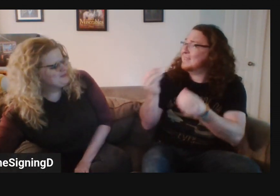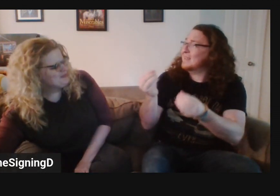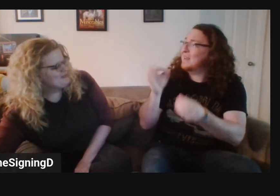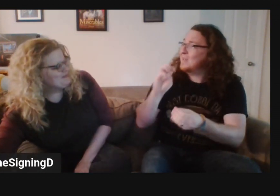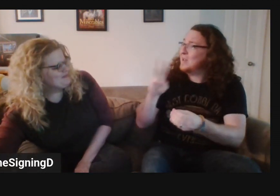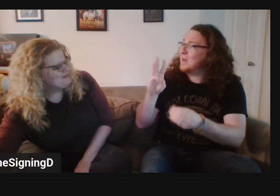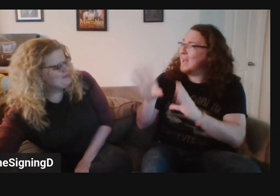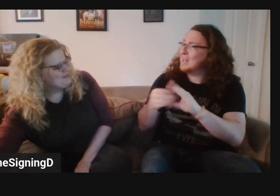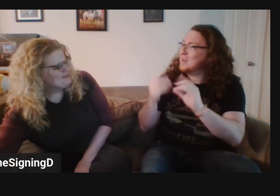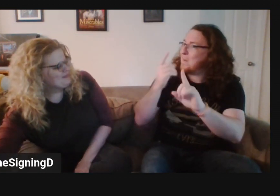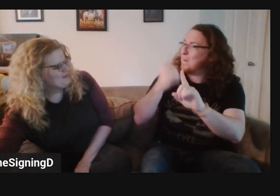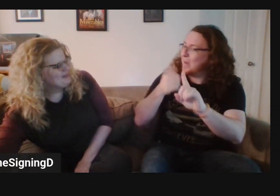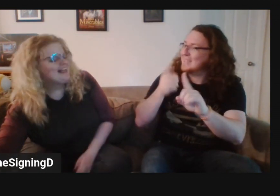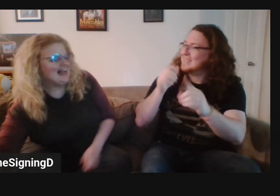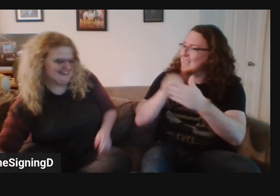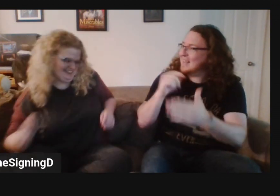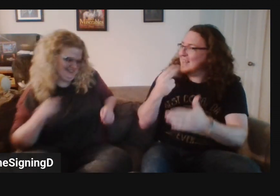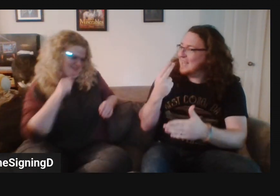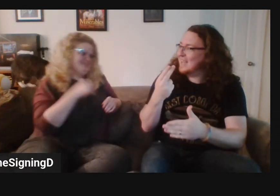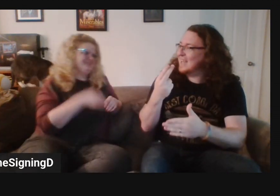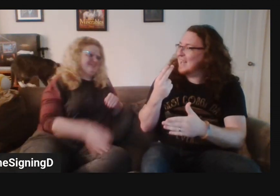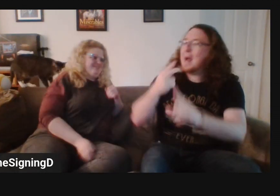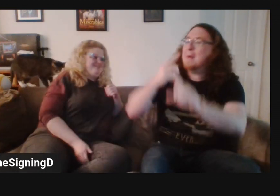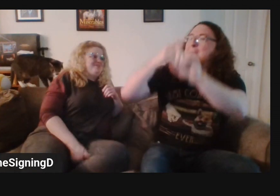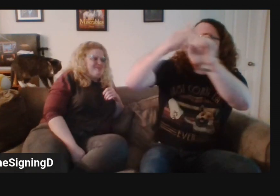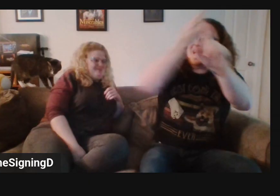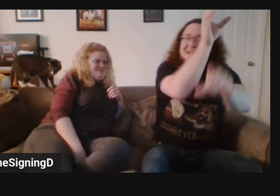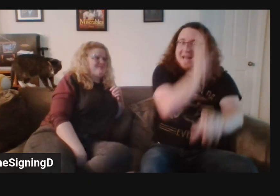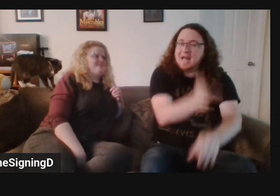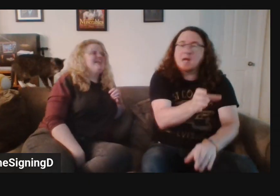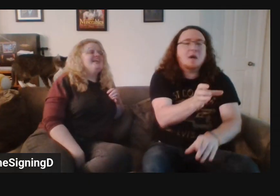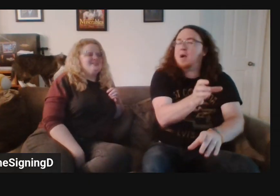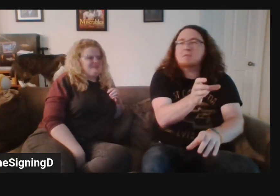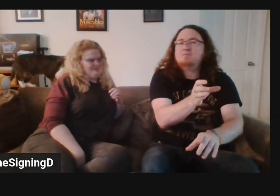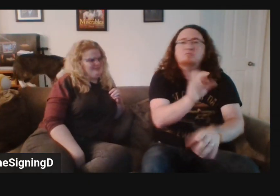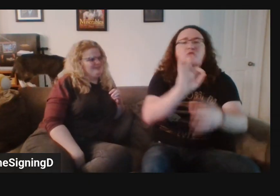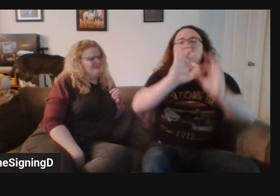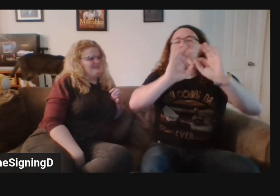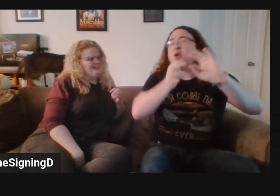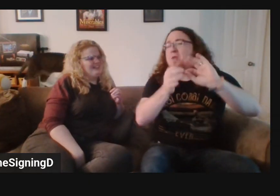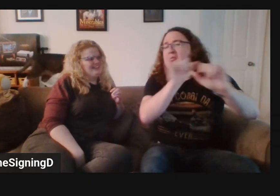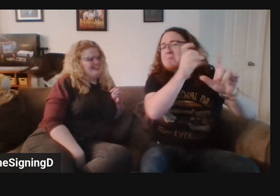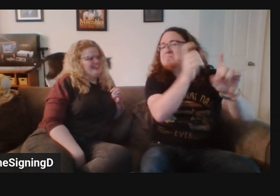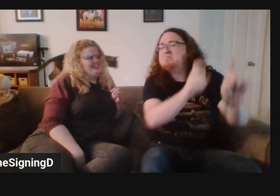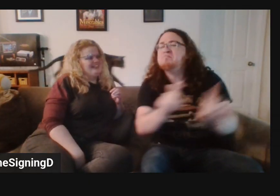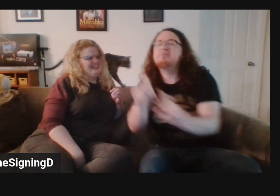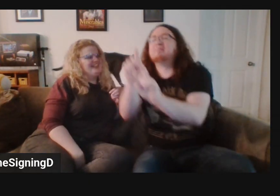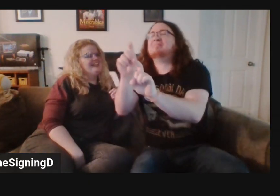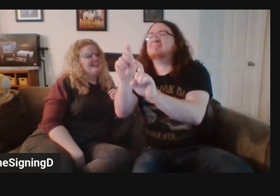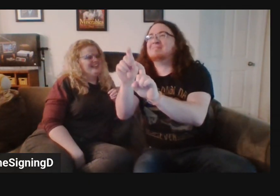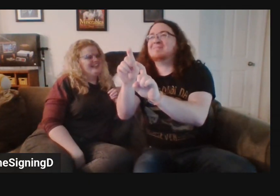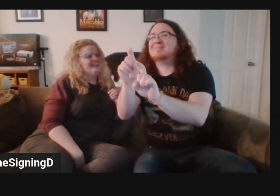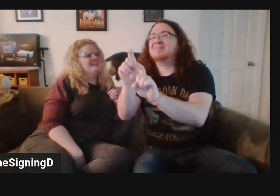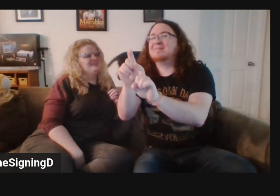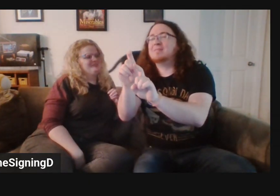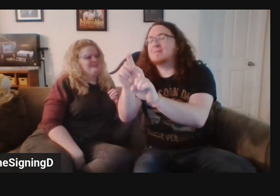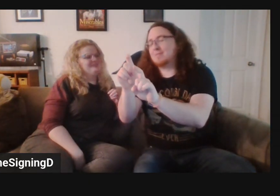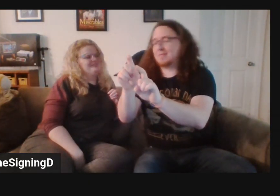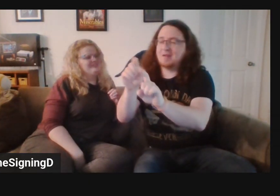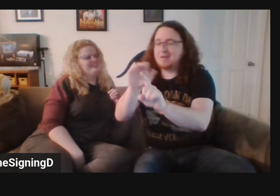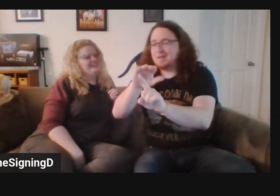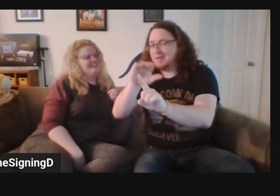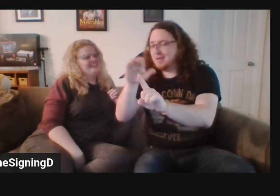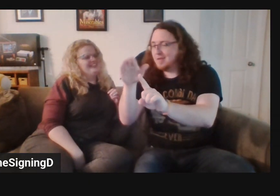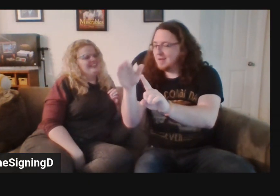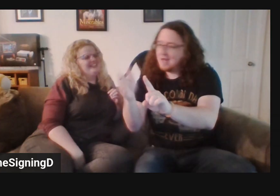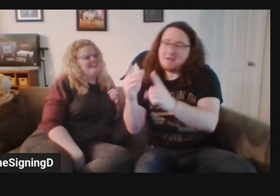extra points in the Yes. plus column, he just interpreted it as, that you